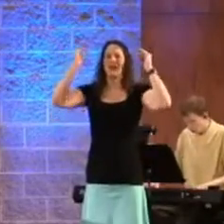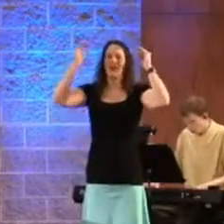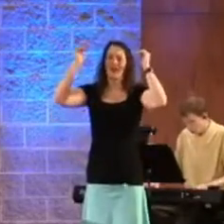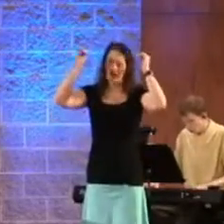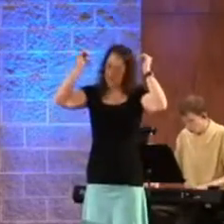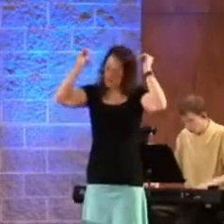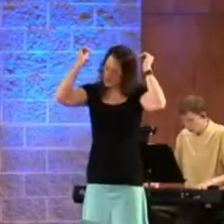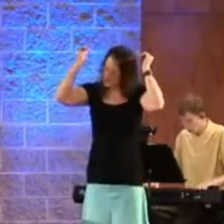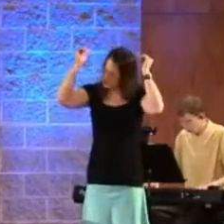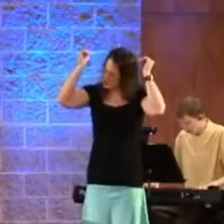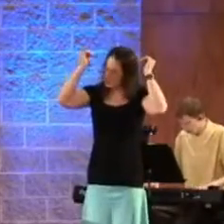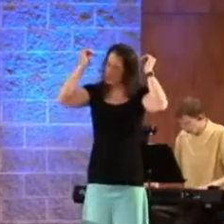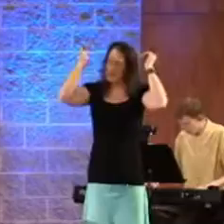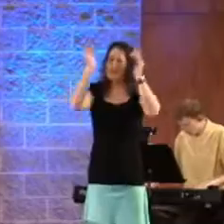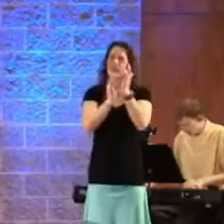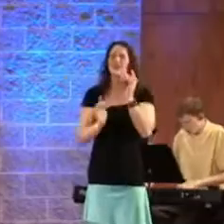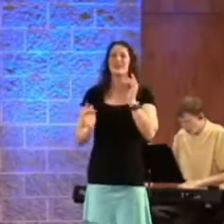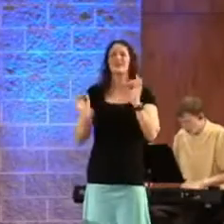hope. Oh,